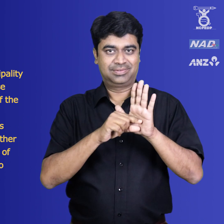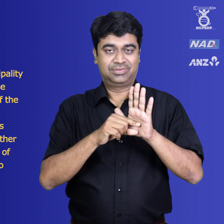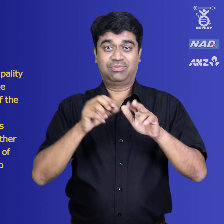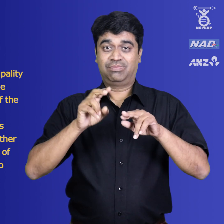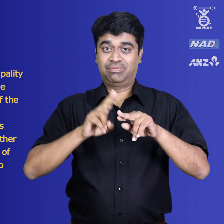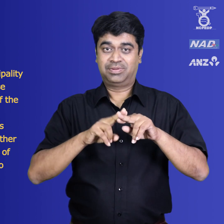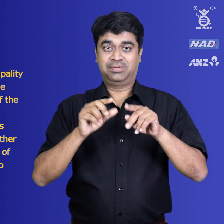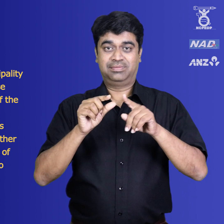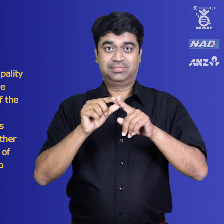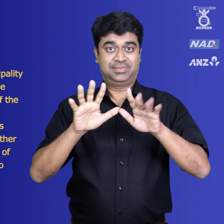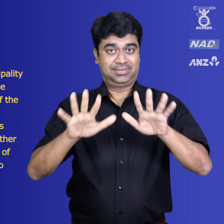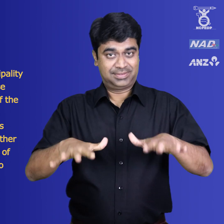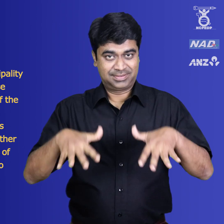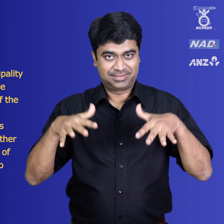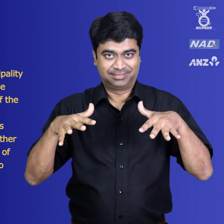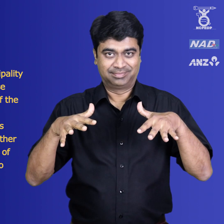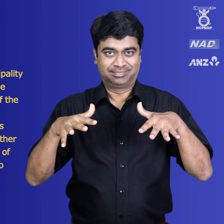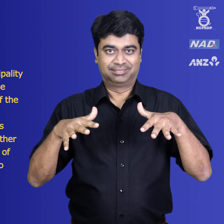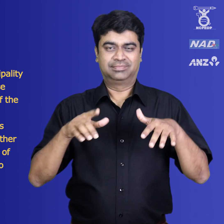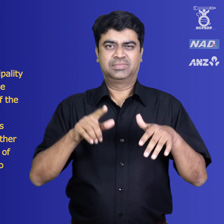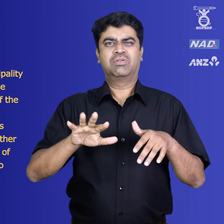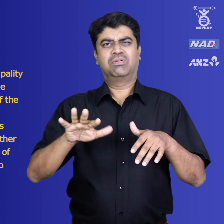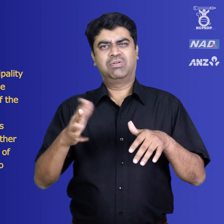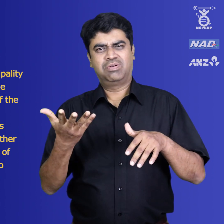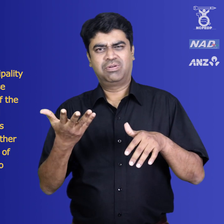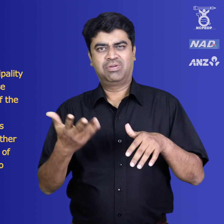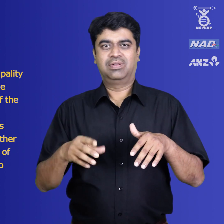administer the civic affairs.